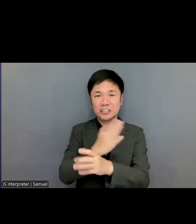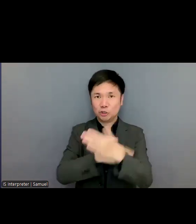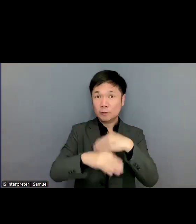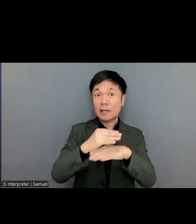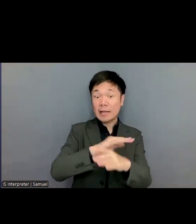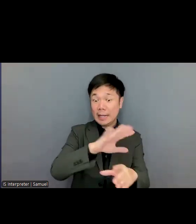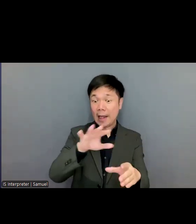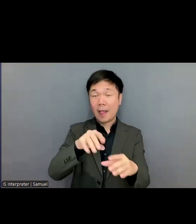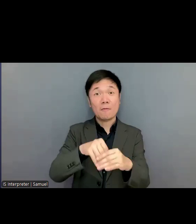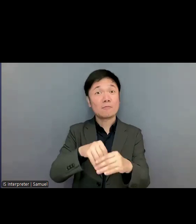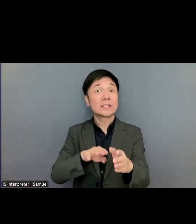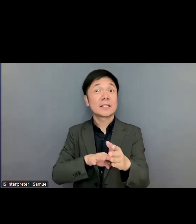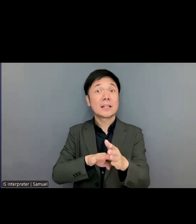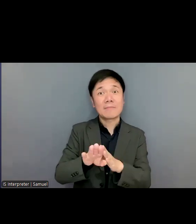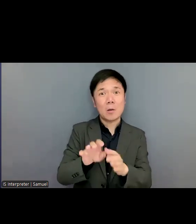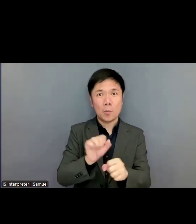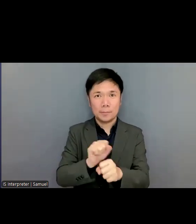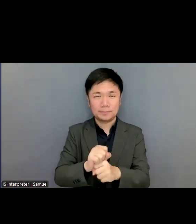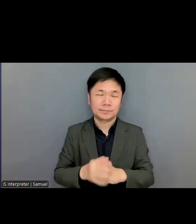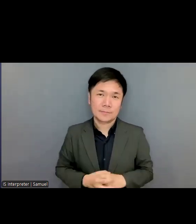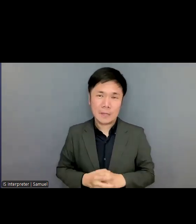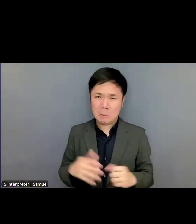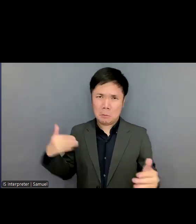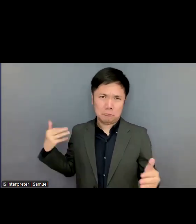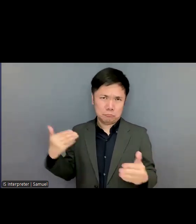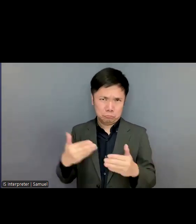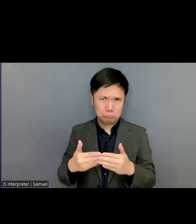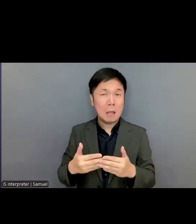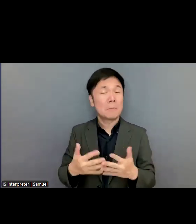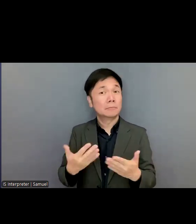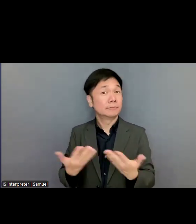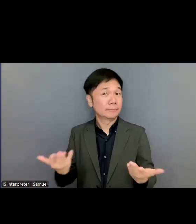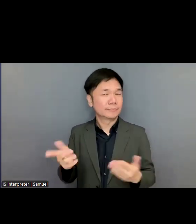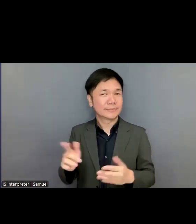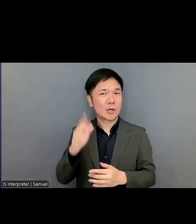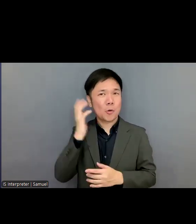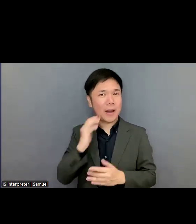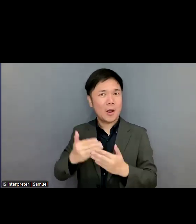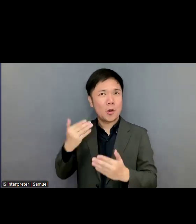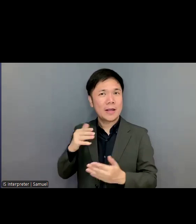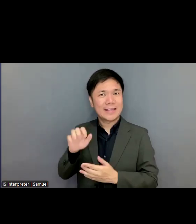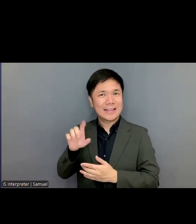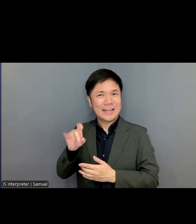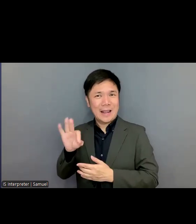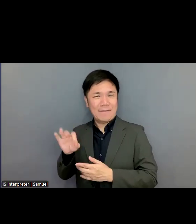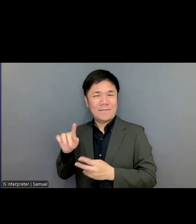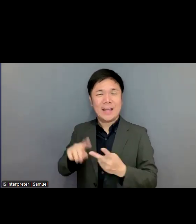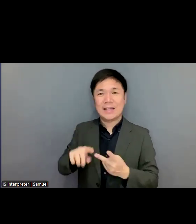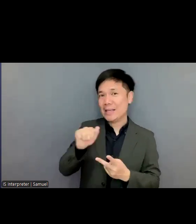inclusive development. She previously worked with EDF and ADD